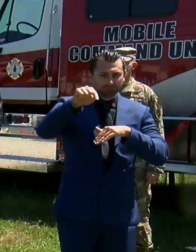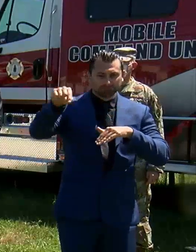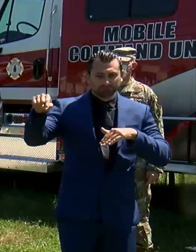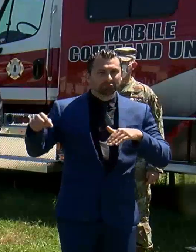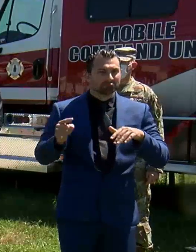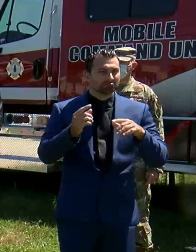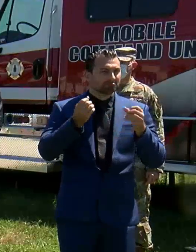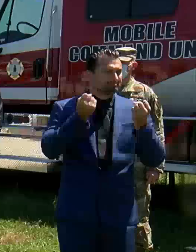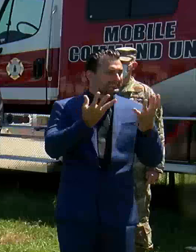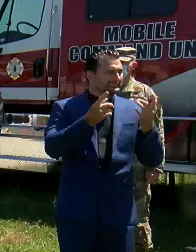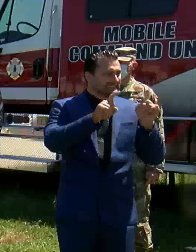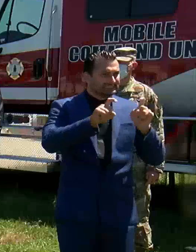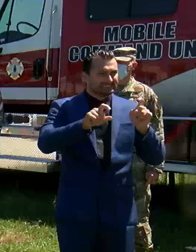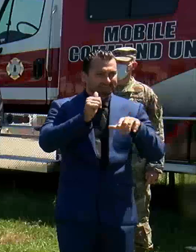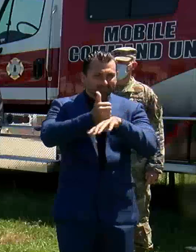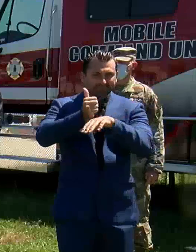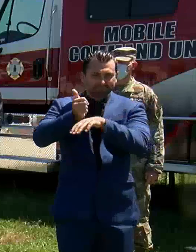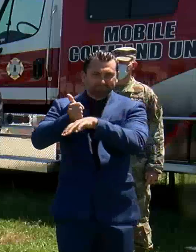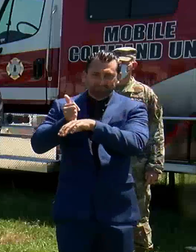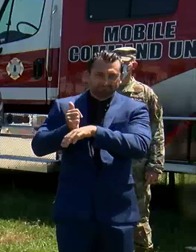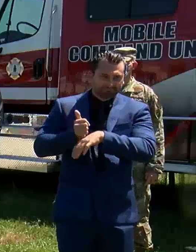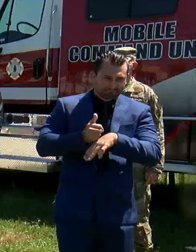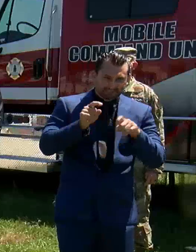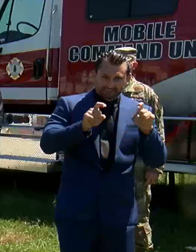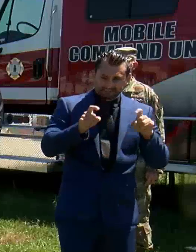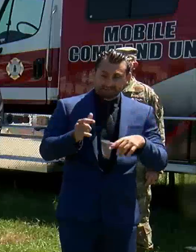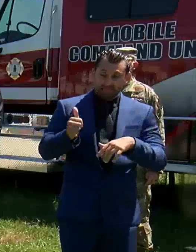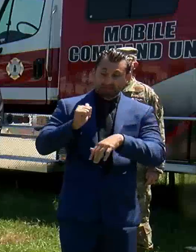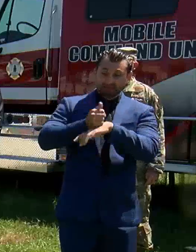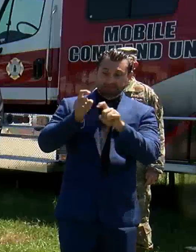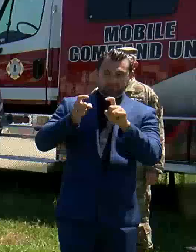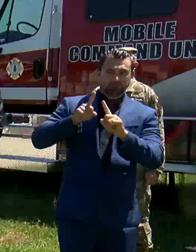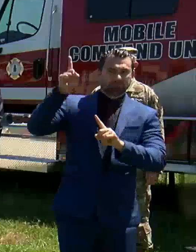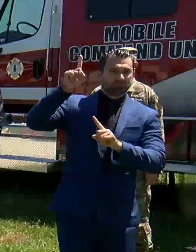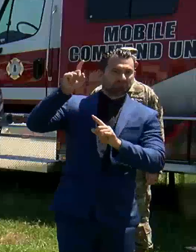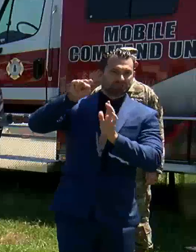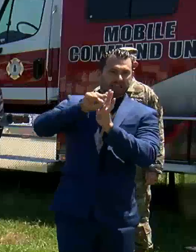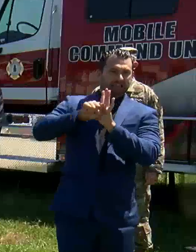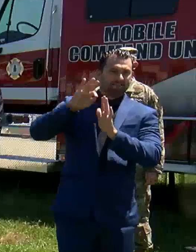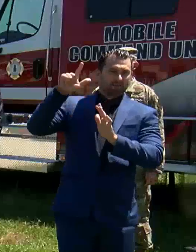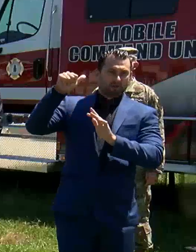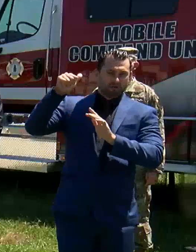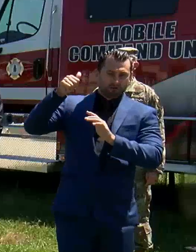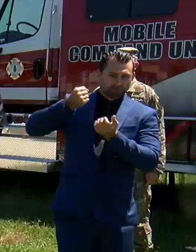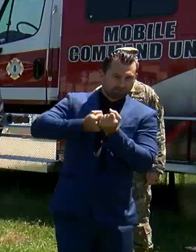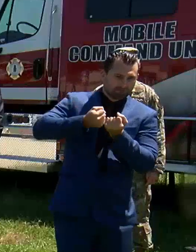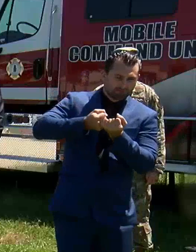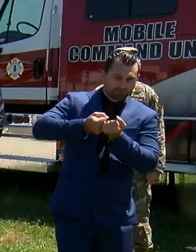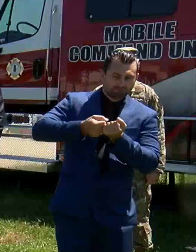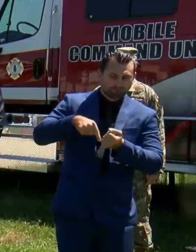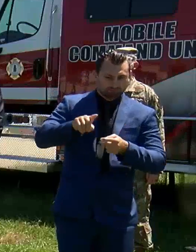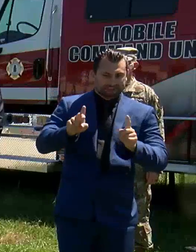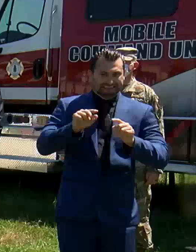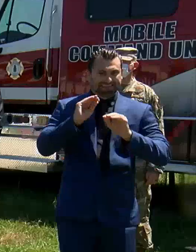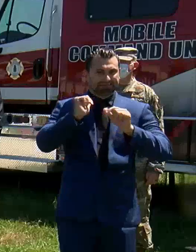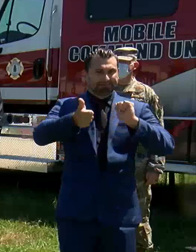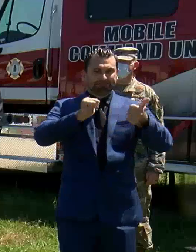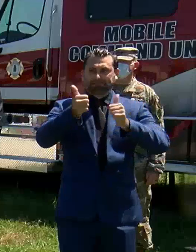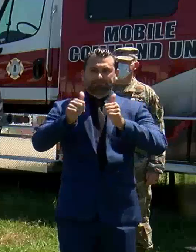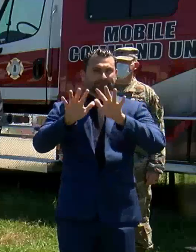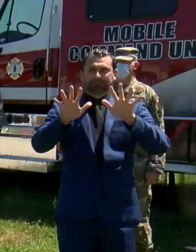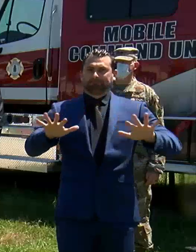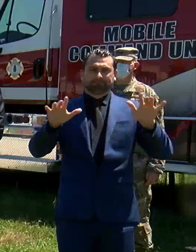real key component to us fighting the pandemic here in the state of Florida. Beyond the drive-through sites, we are continuing to